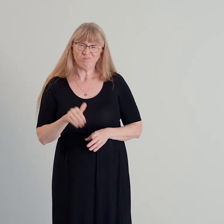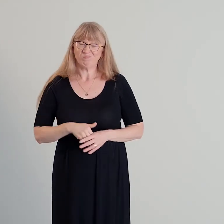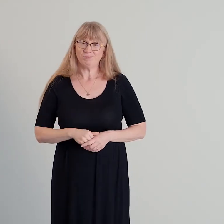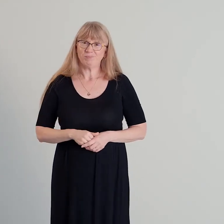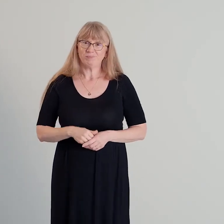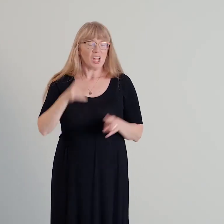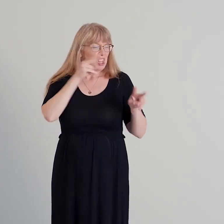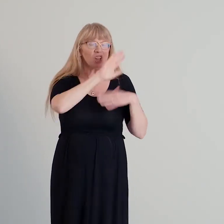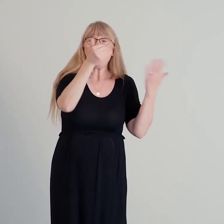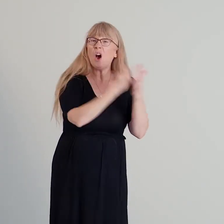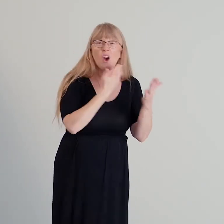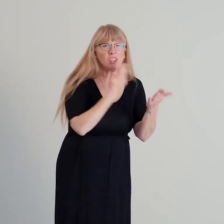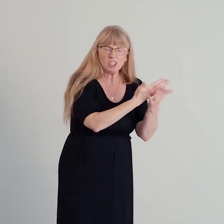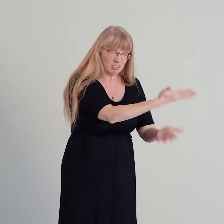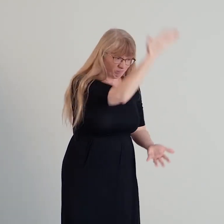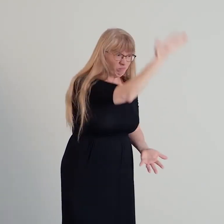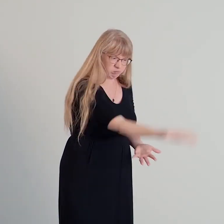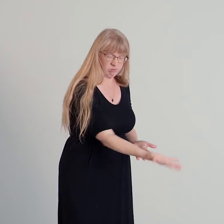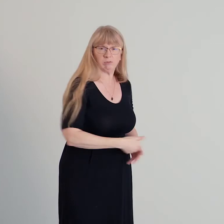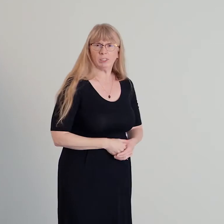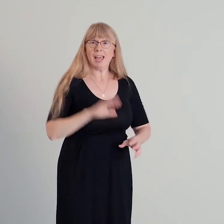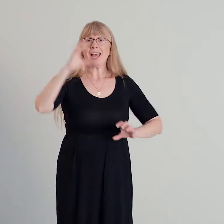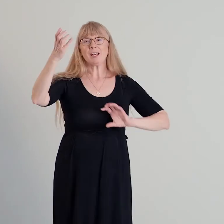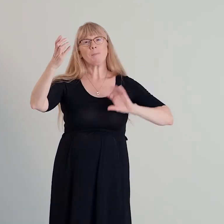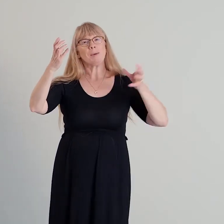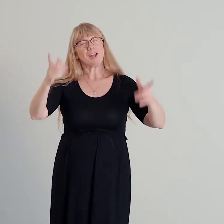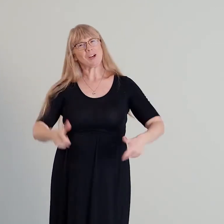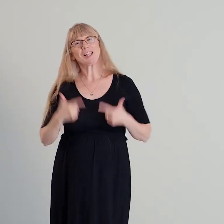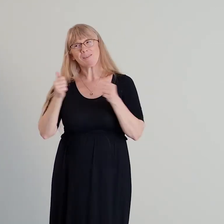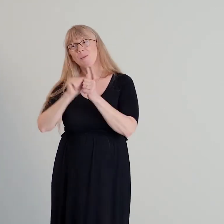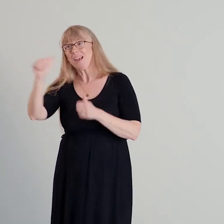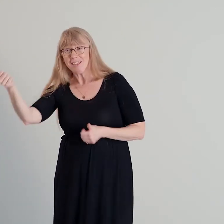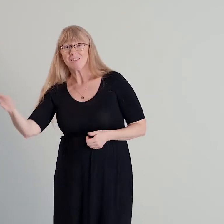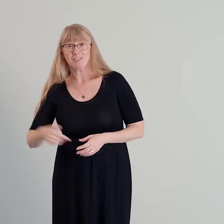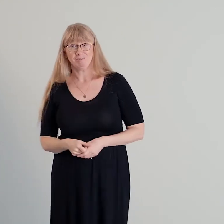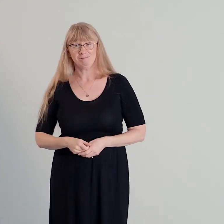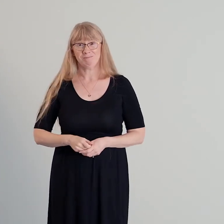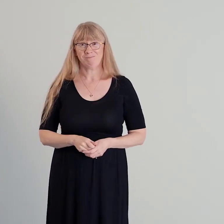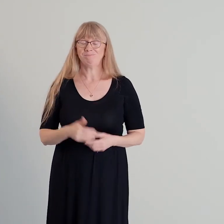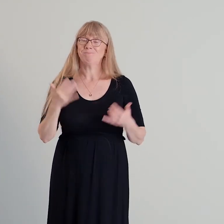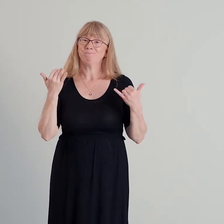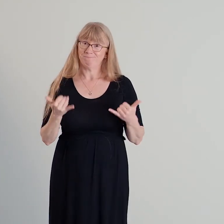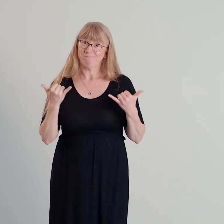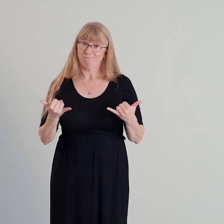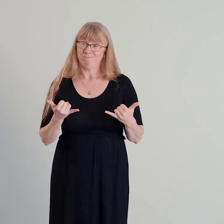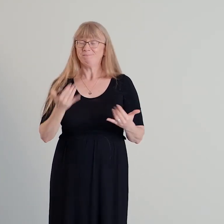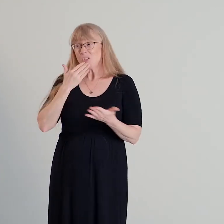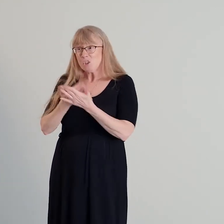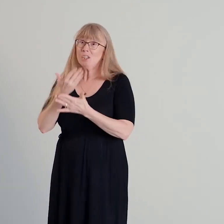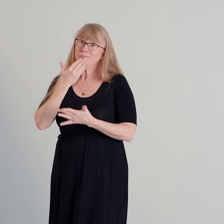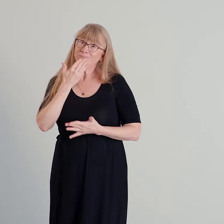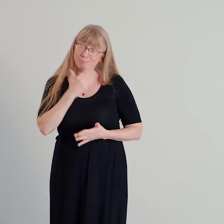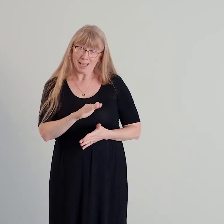Look at all the good things that I'm doing. And we compare our lives with other people. Now, that's both good and